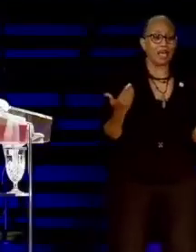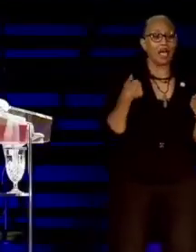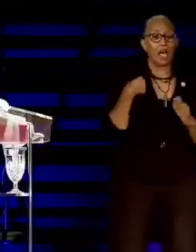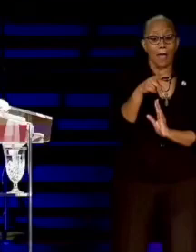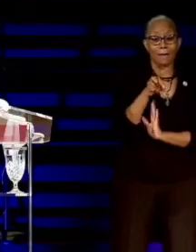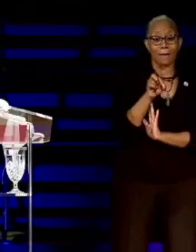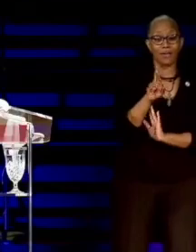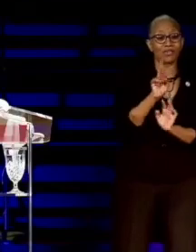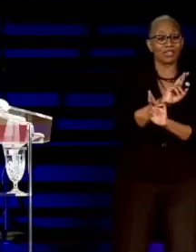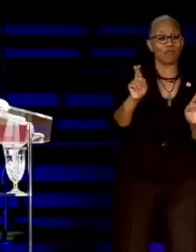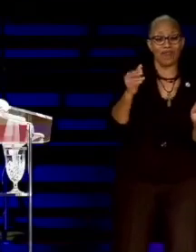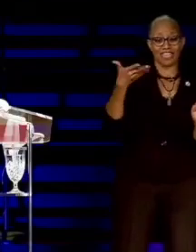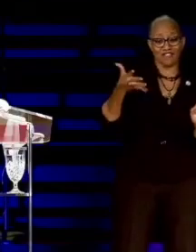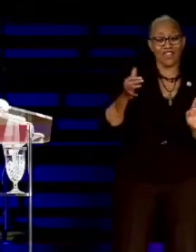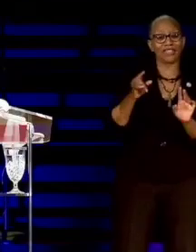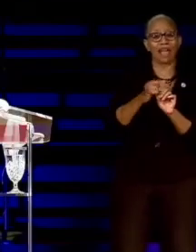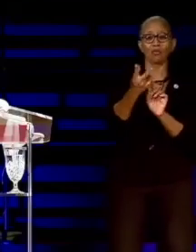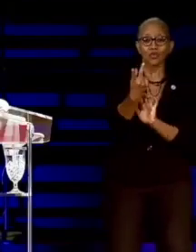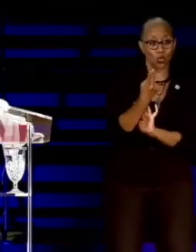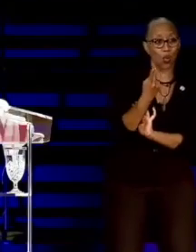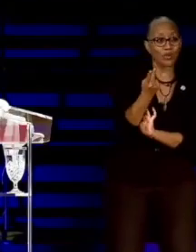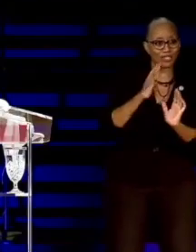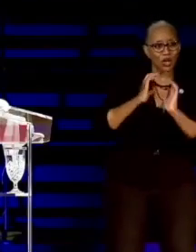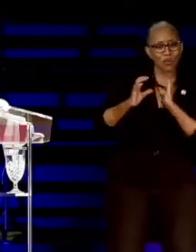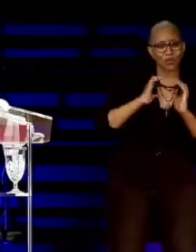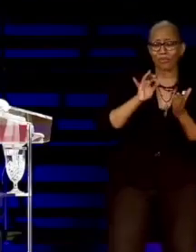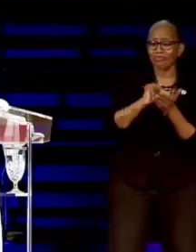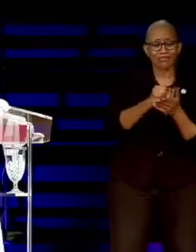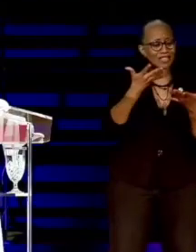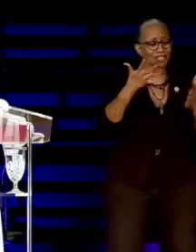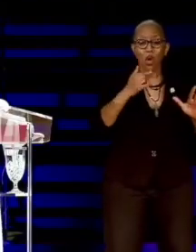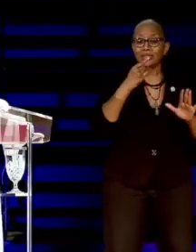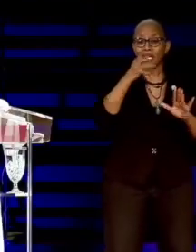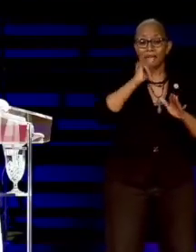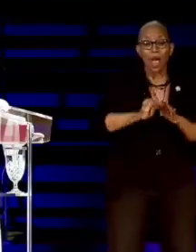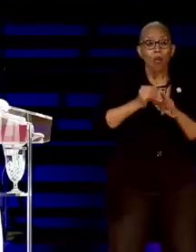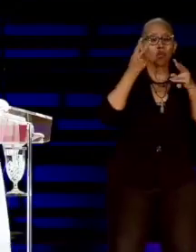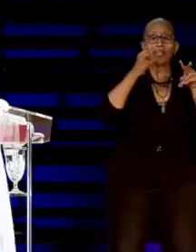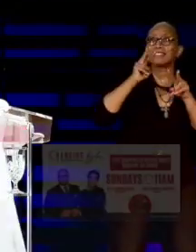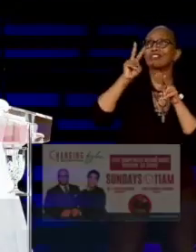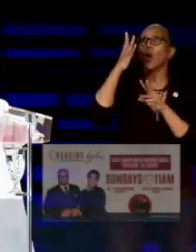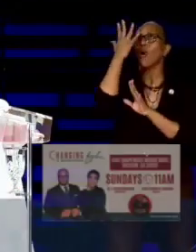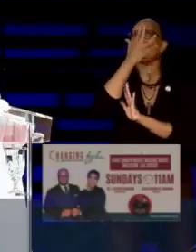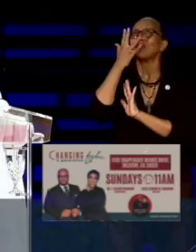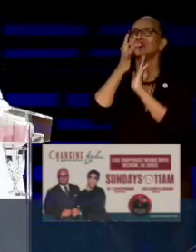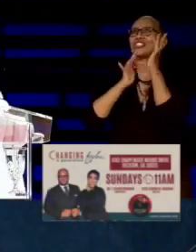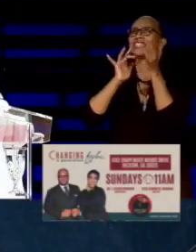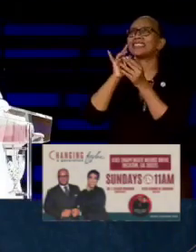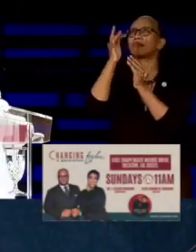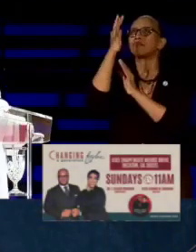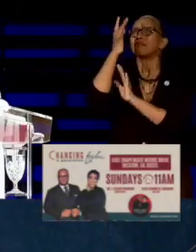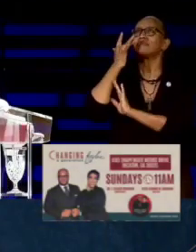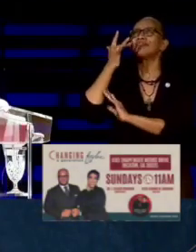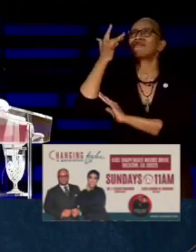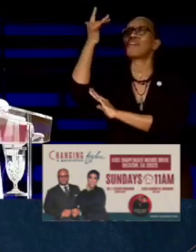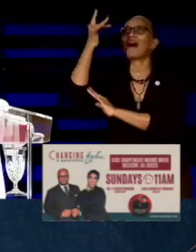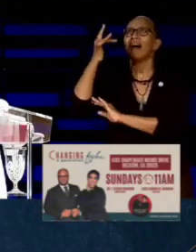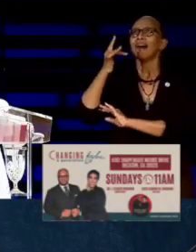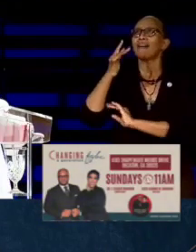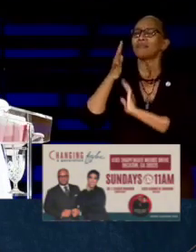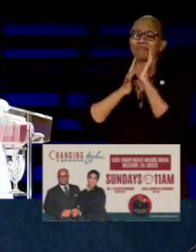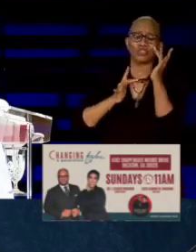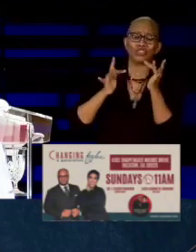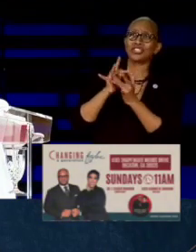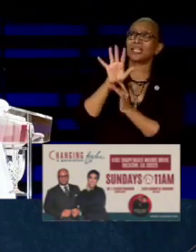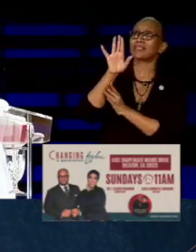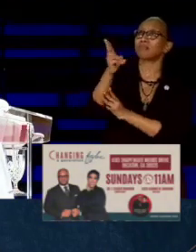Peter's about done with me now. He said, that's all you got to tell him. Tell him we saw his face start shining. We saw